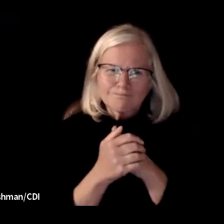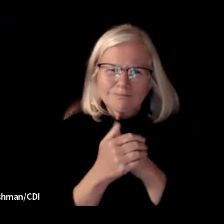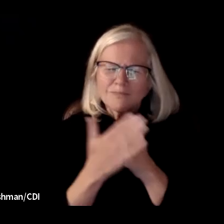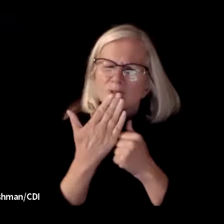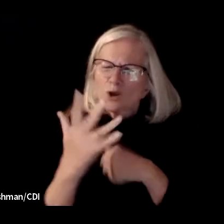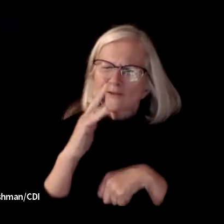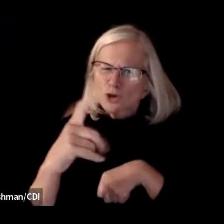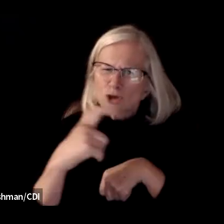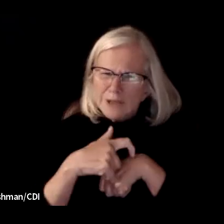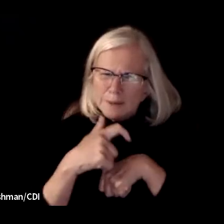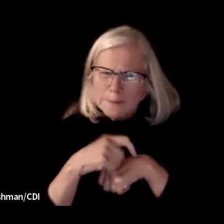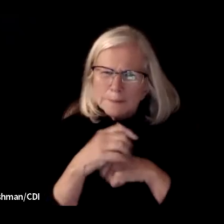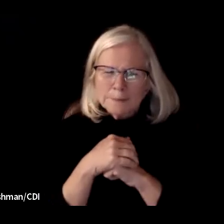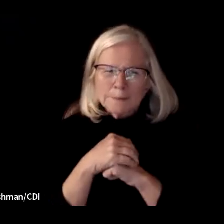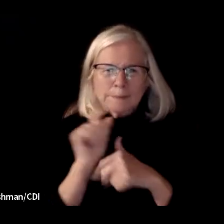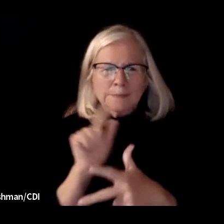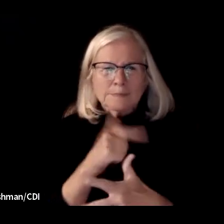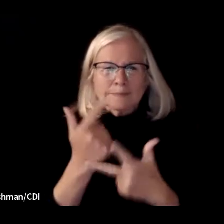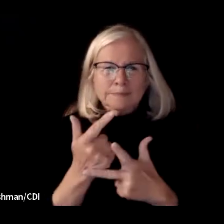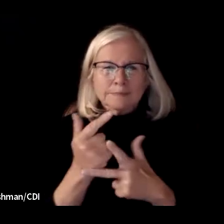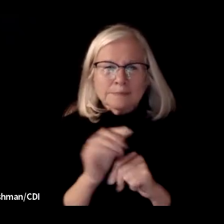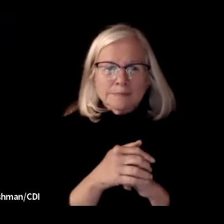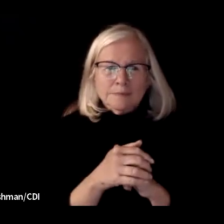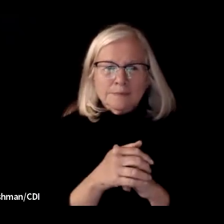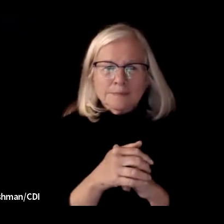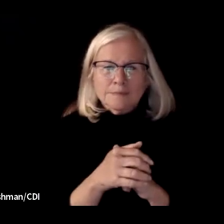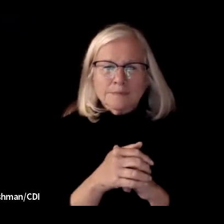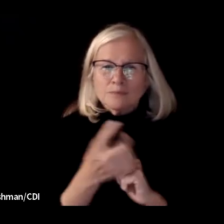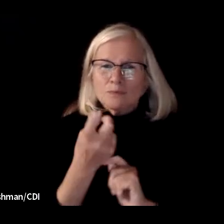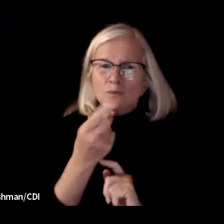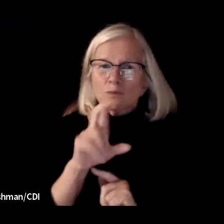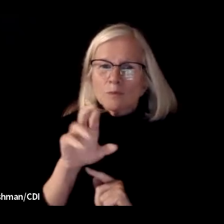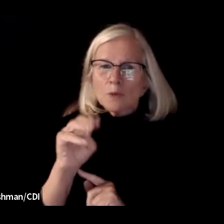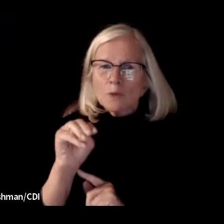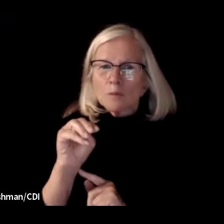to turn this over to our next speaker, Dr. Mark Corley.